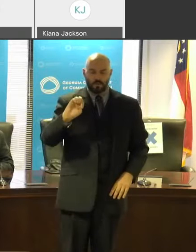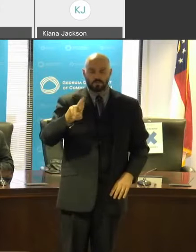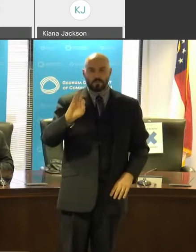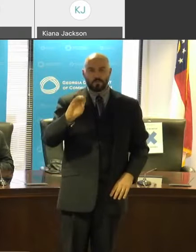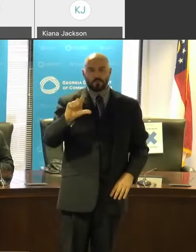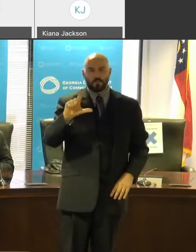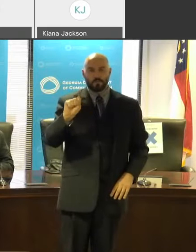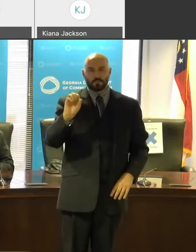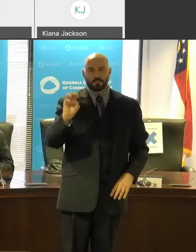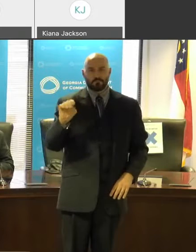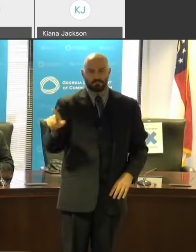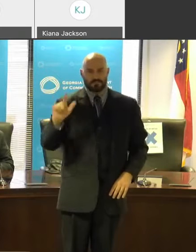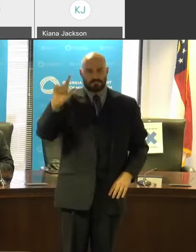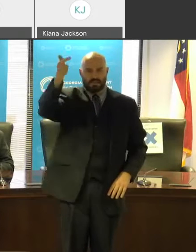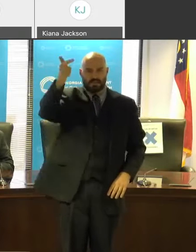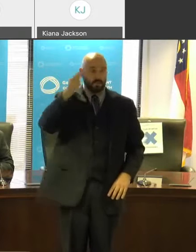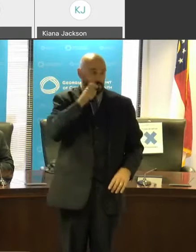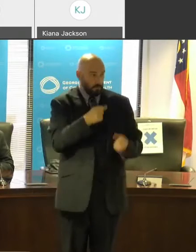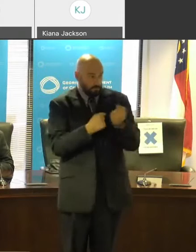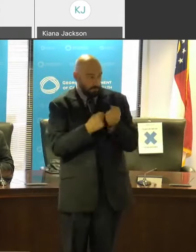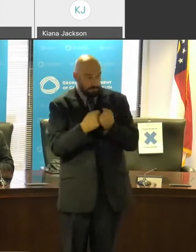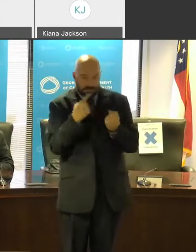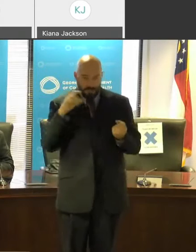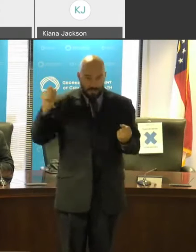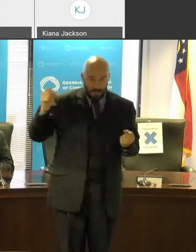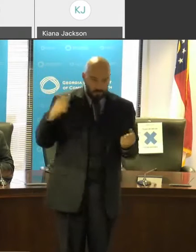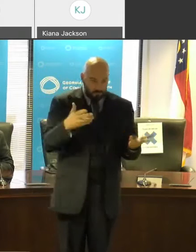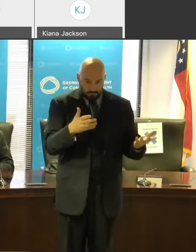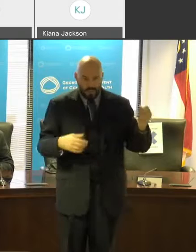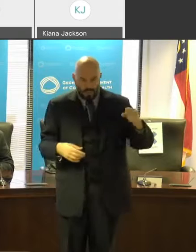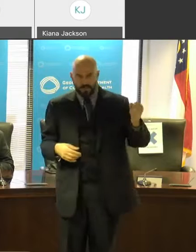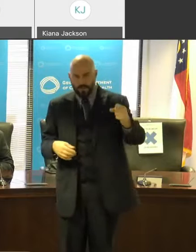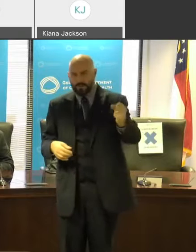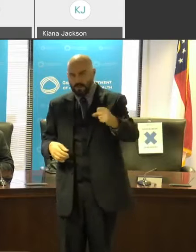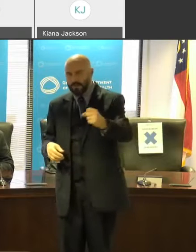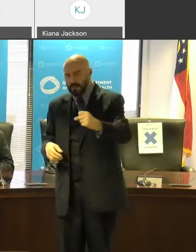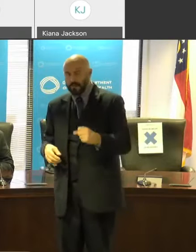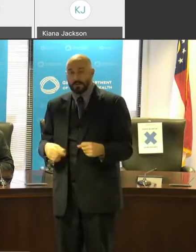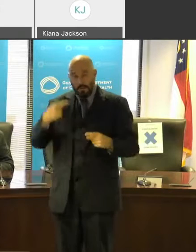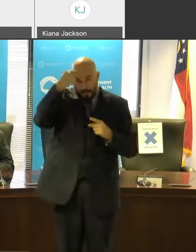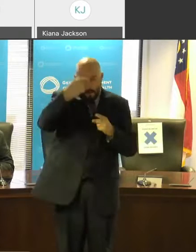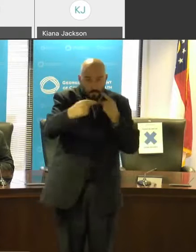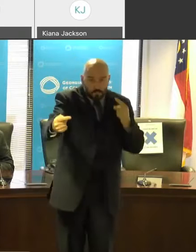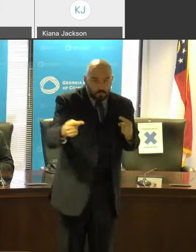that motion. All in favor, say aye. Aye. Aye. Aye. Opposed?